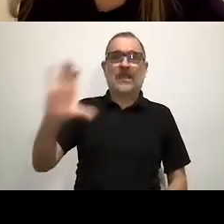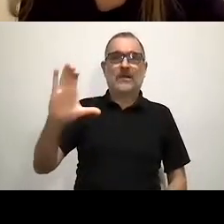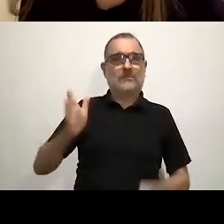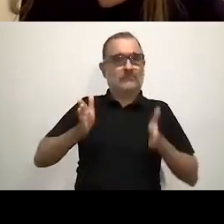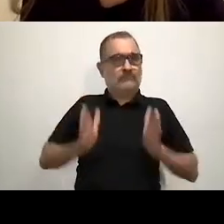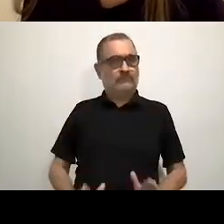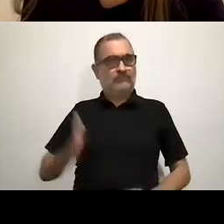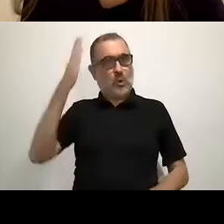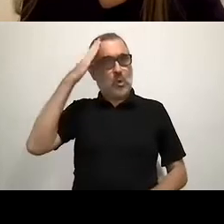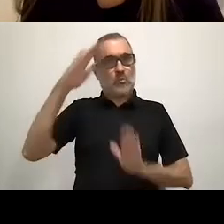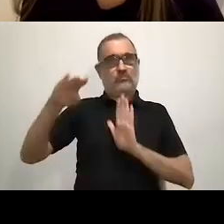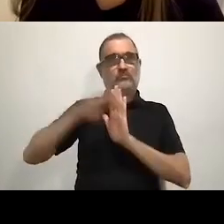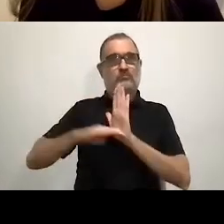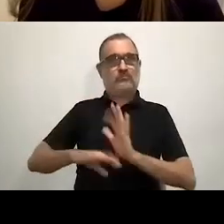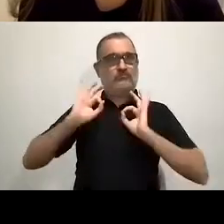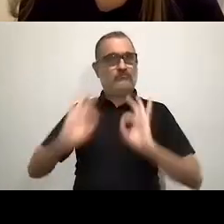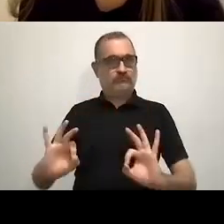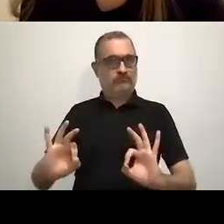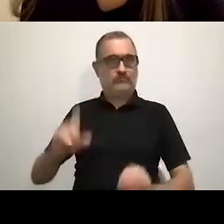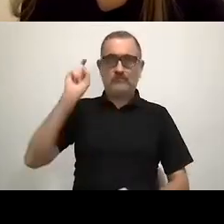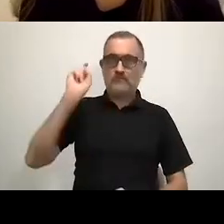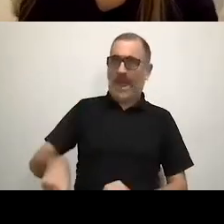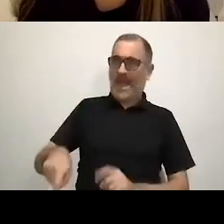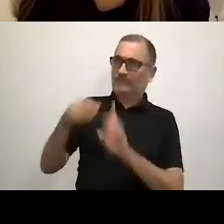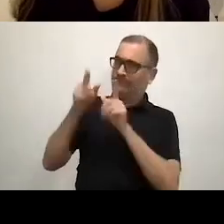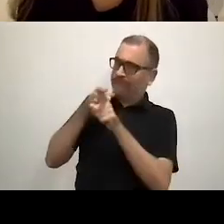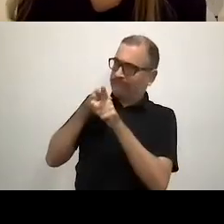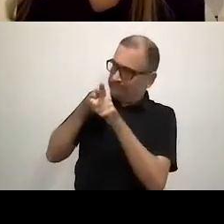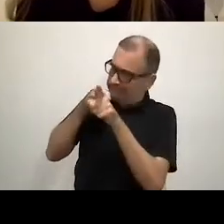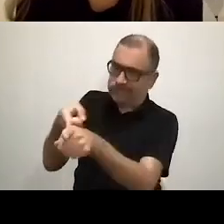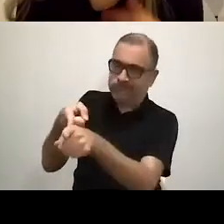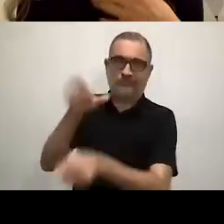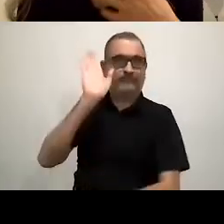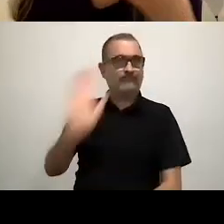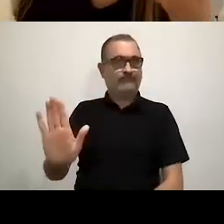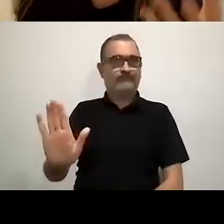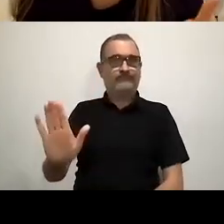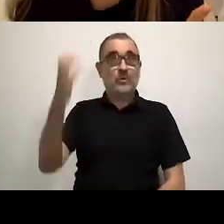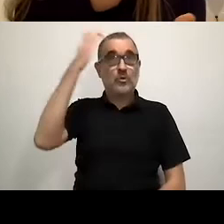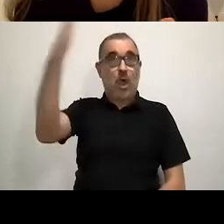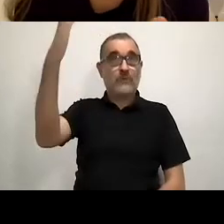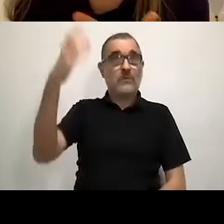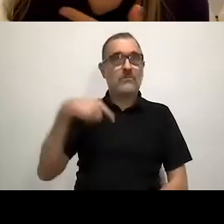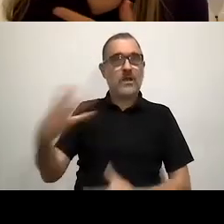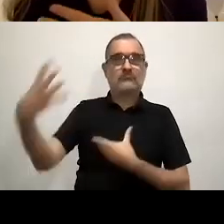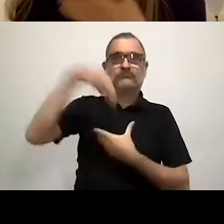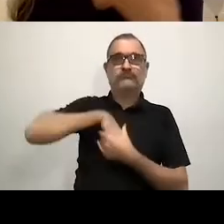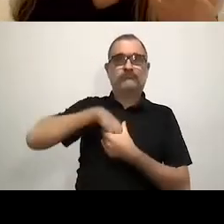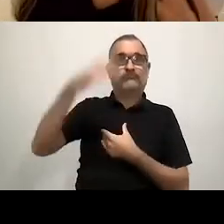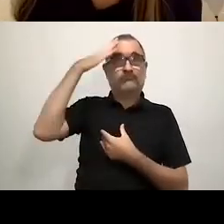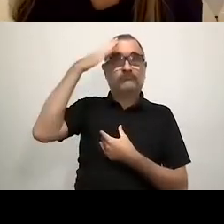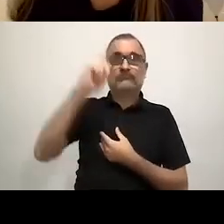Conduct. So professional conduct and confidentiality, obviously maintaining confidentiality,